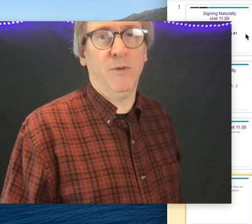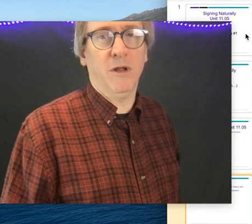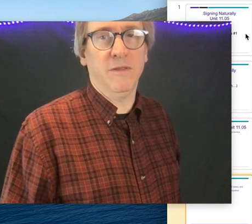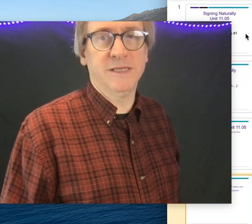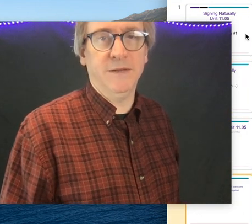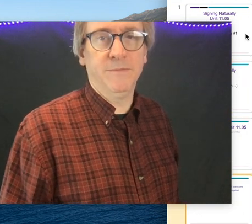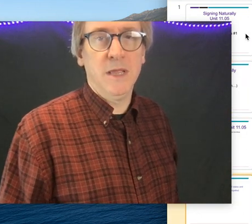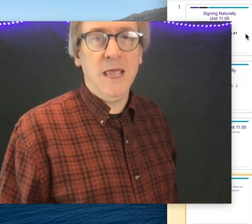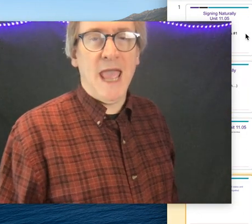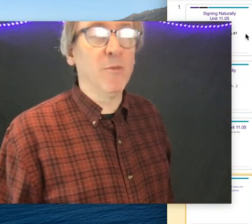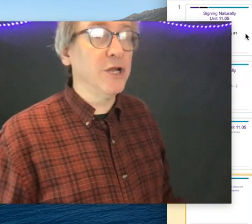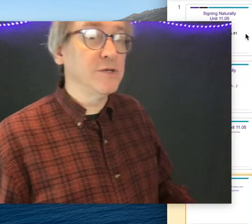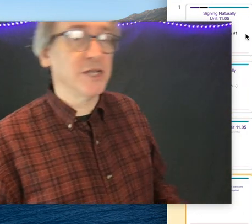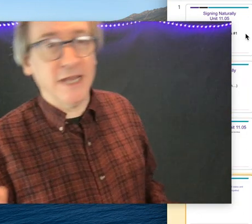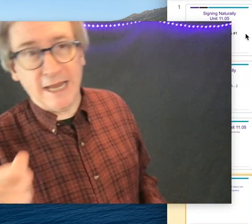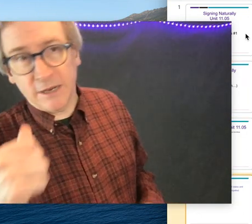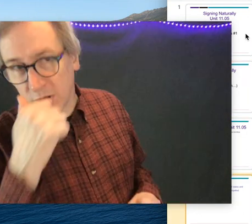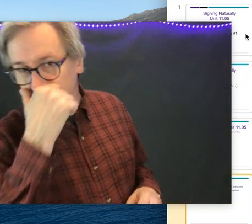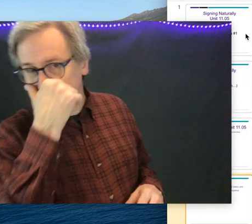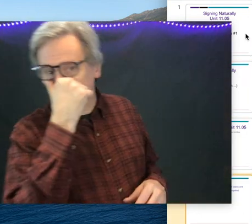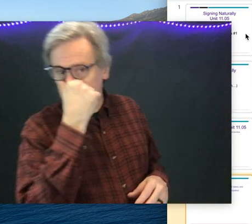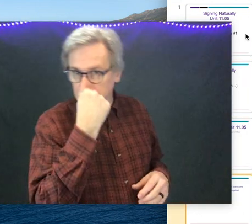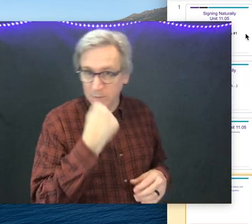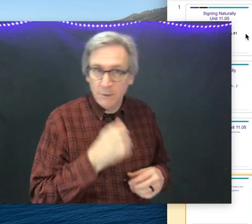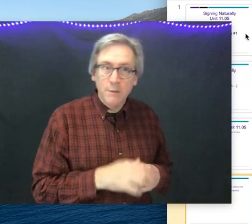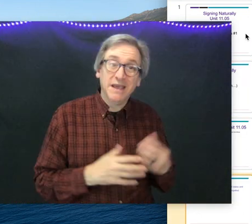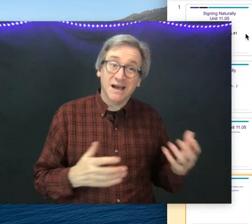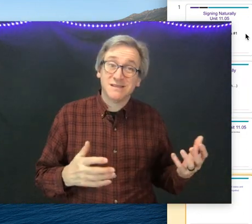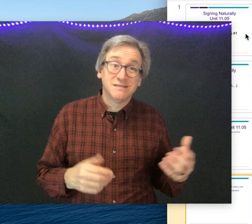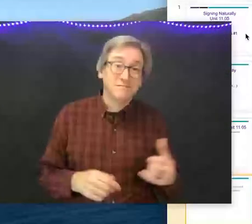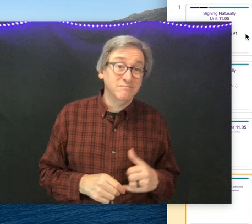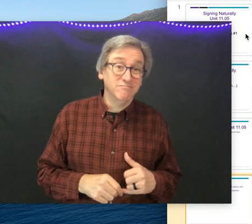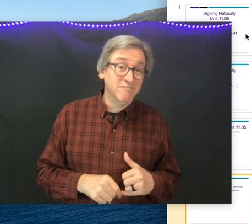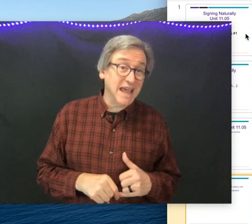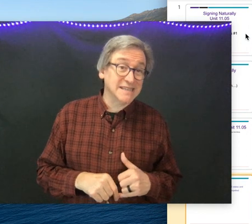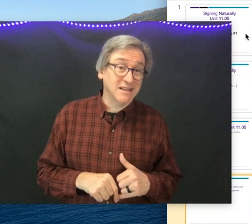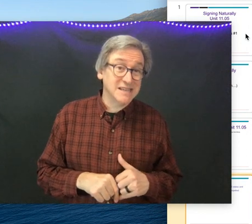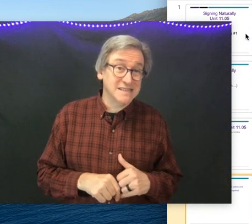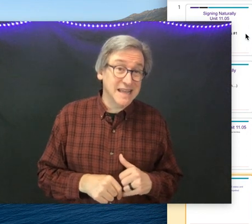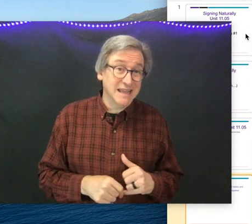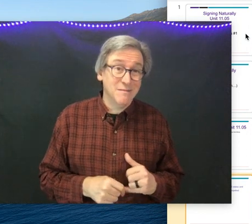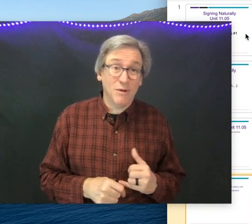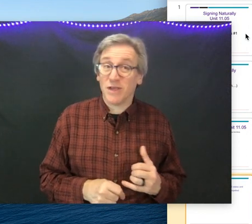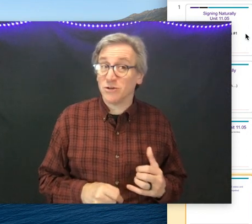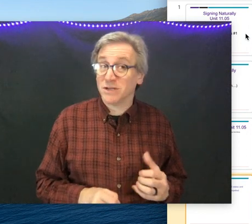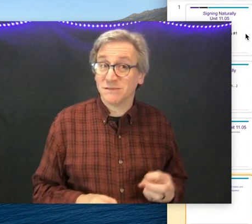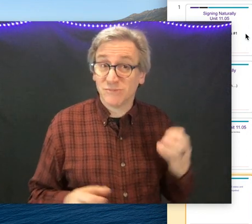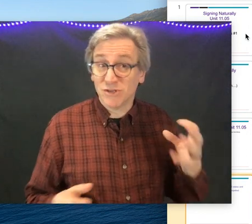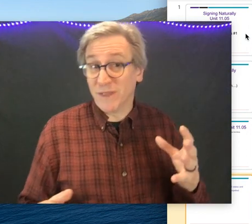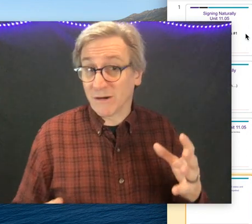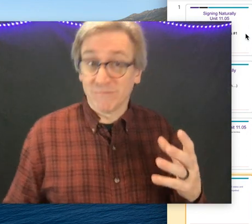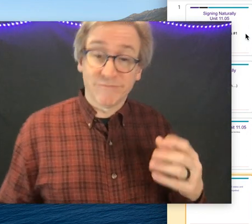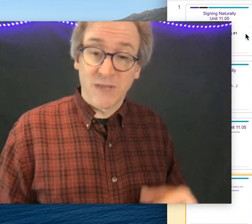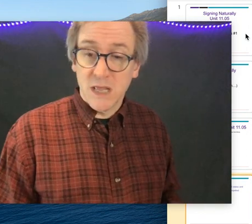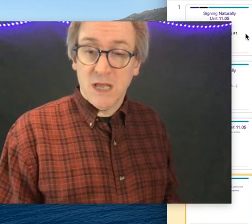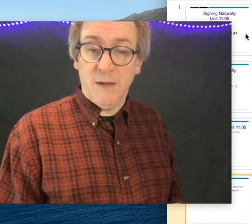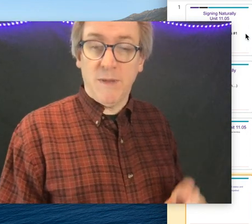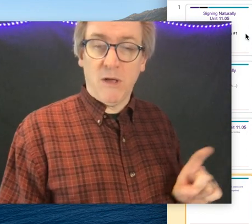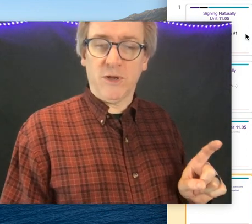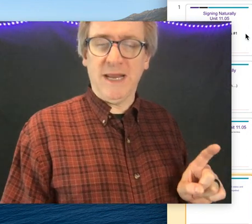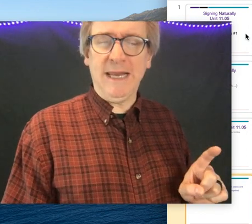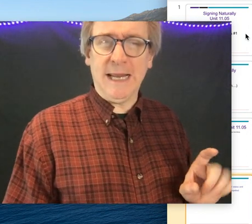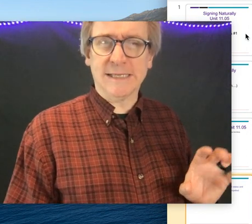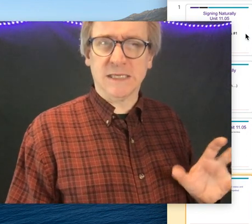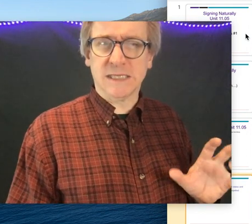again, we'll put all this in, and we're going to use the Canadian provinces too, because ASL is in both countries. So there.